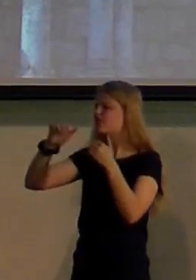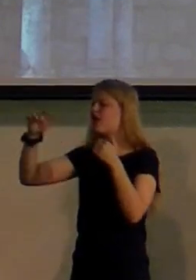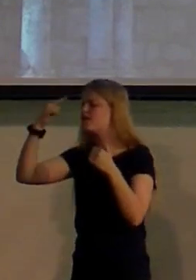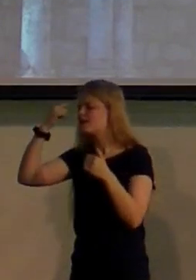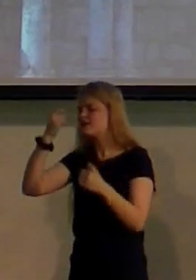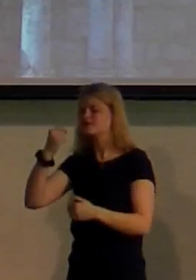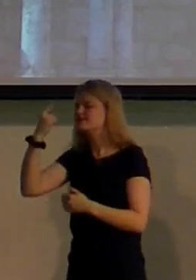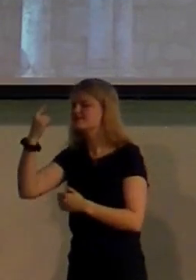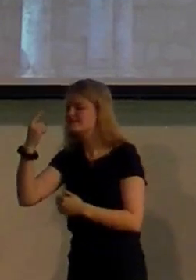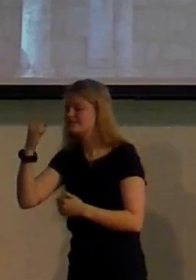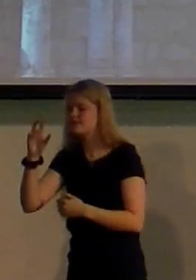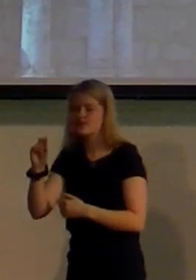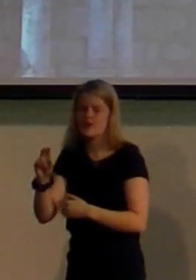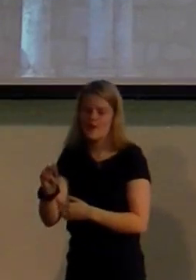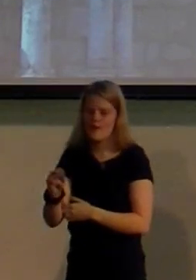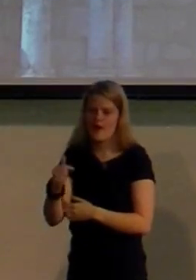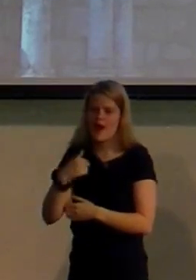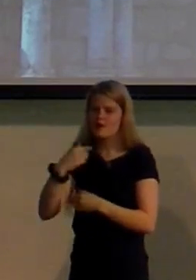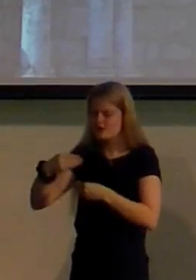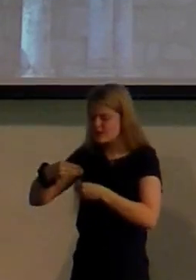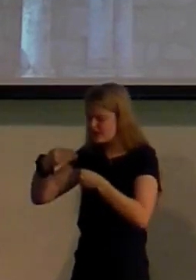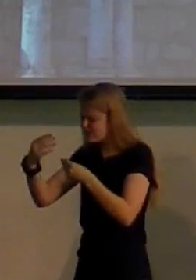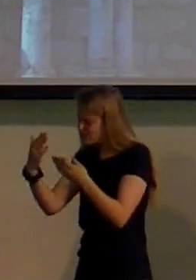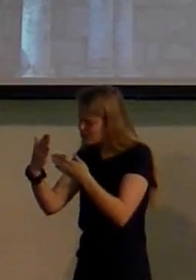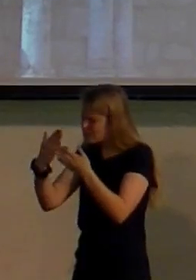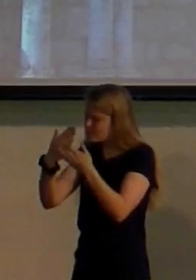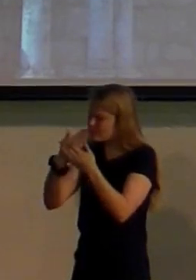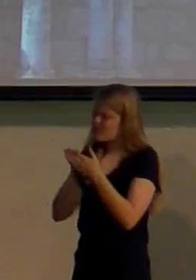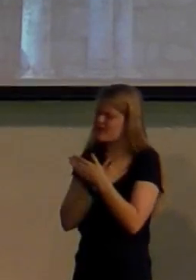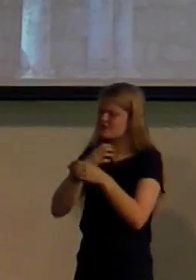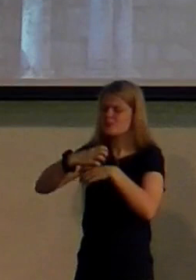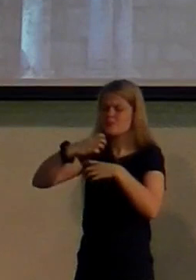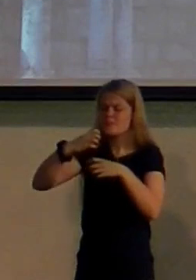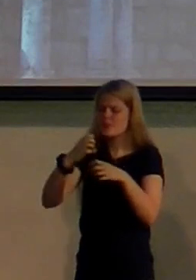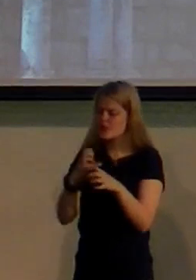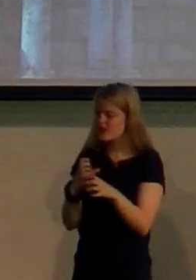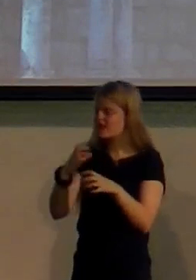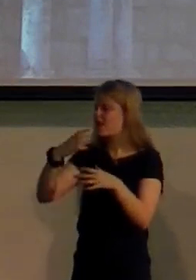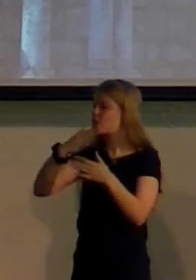you rest. I'll create a rest for you.